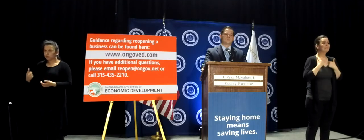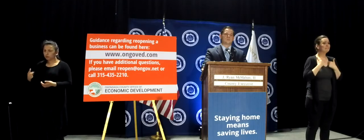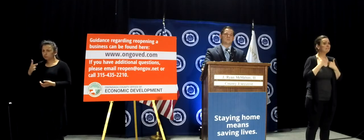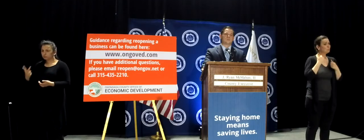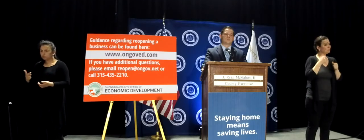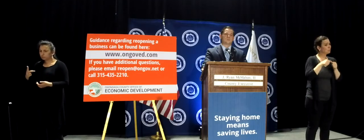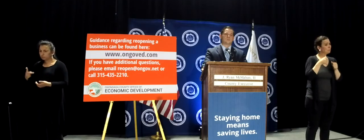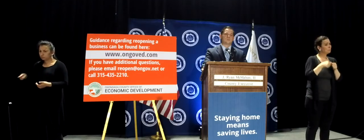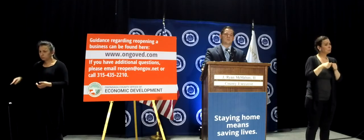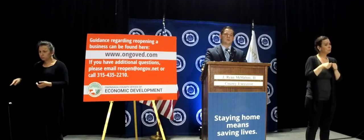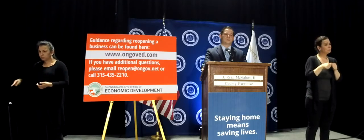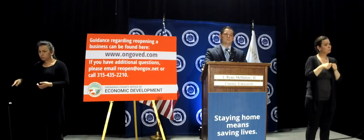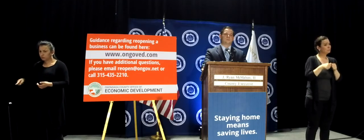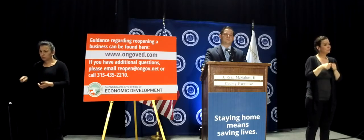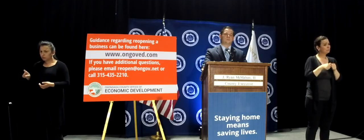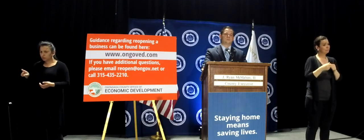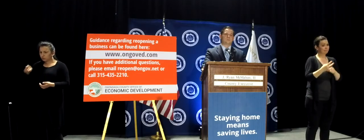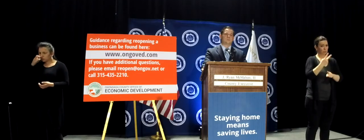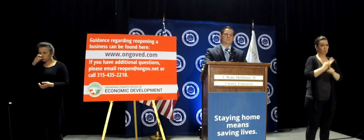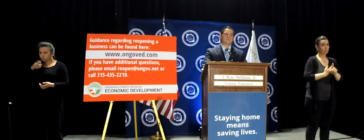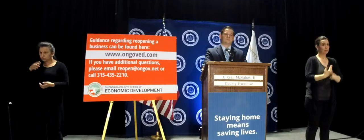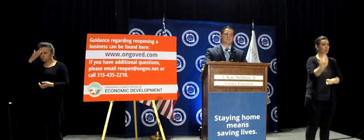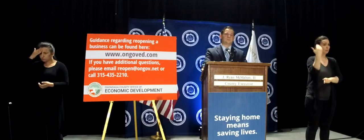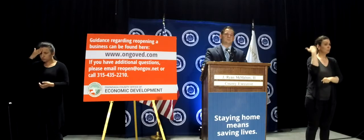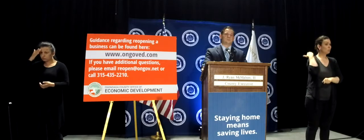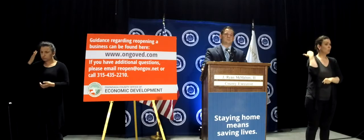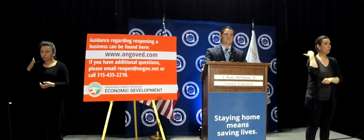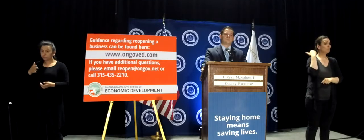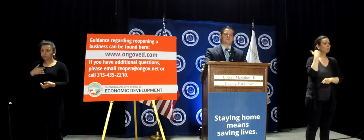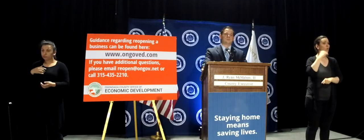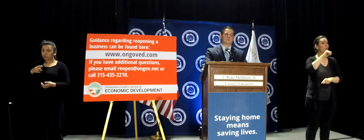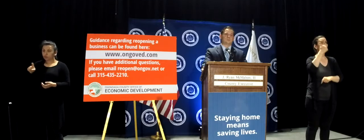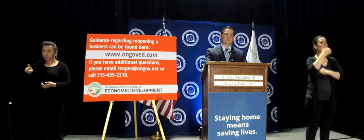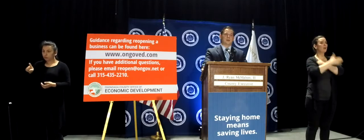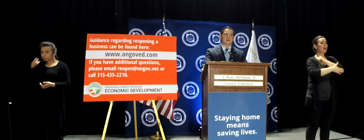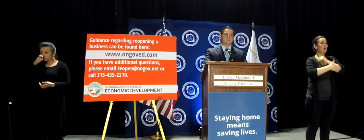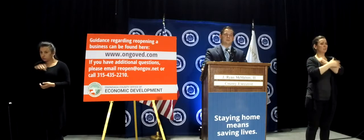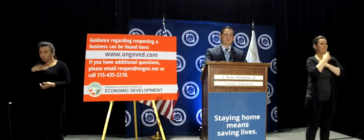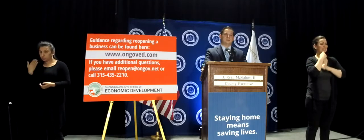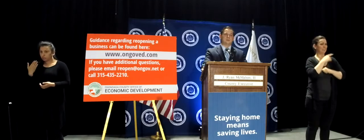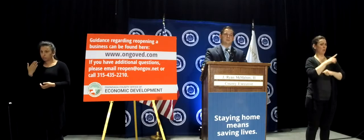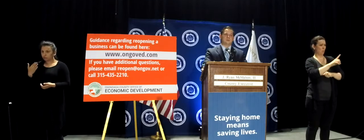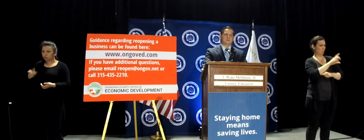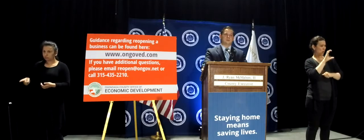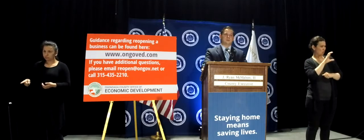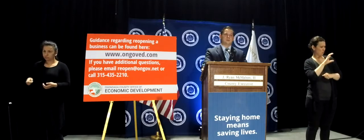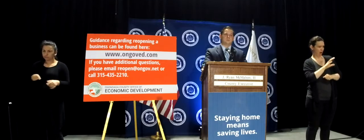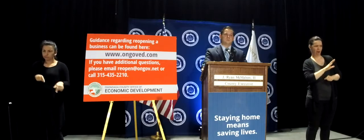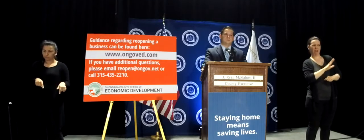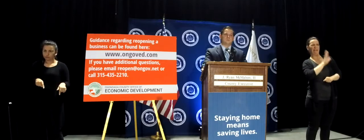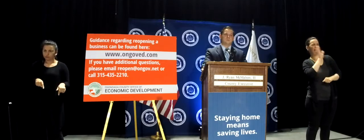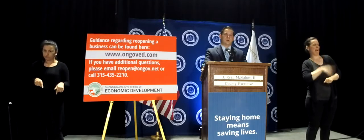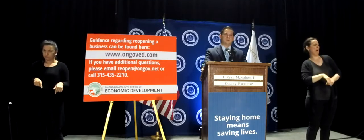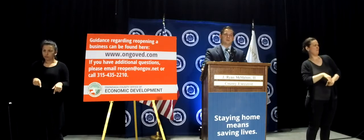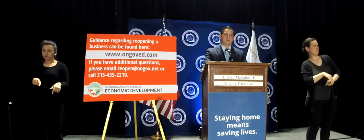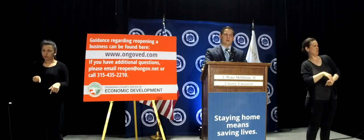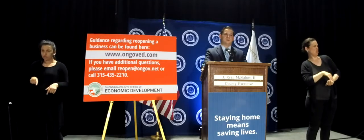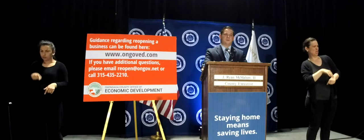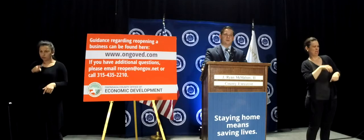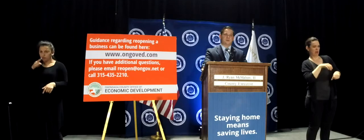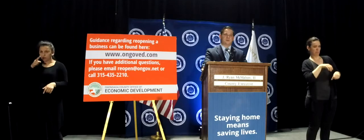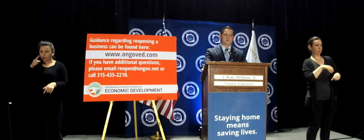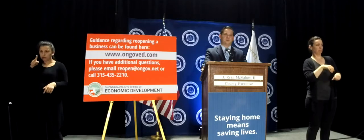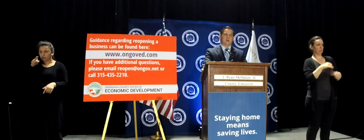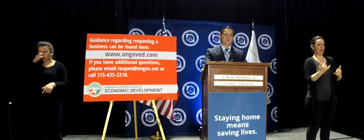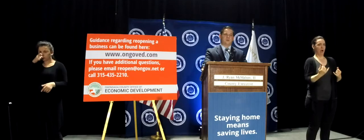100 seems unbelievable, and now this county's in the same position. Yeah, the loss of